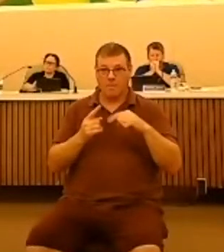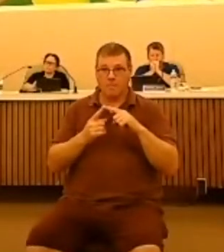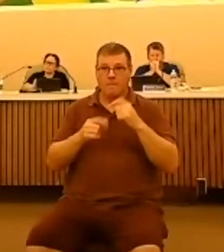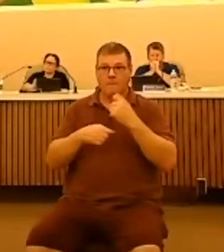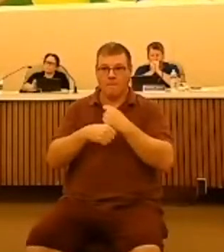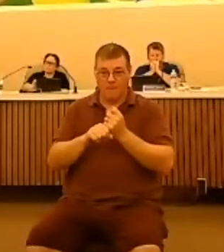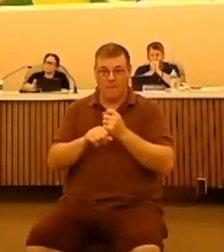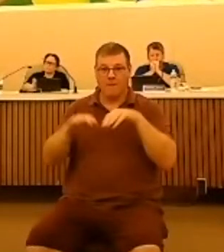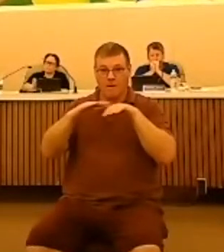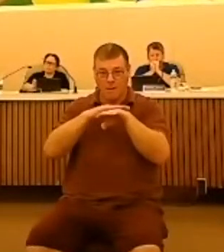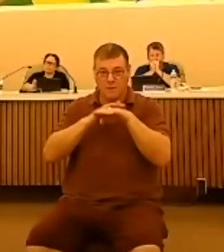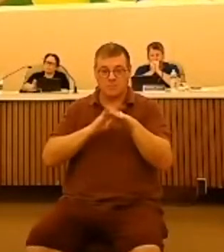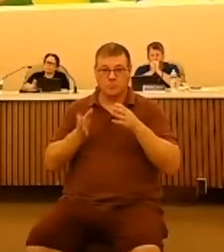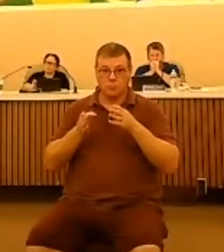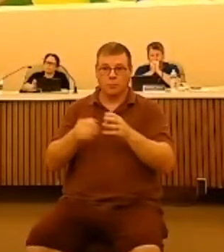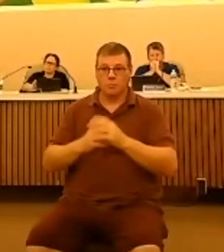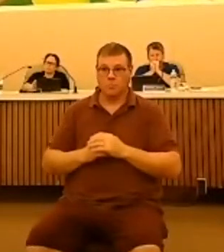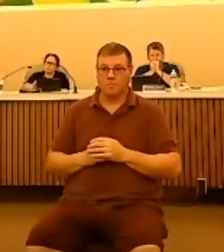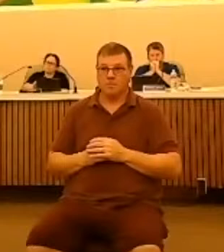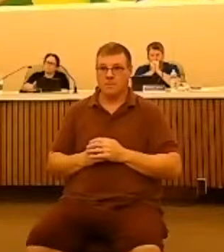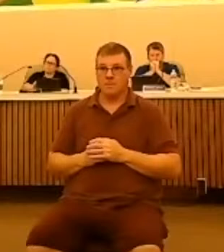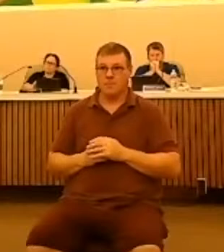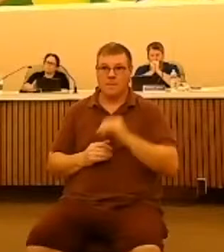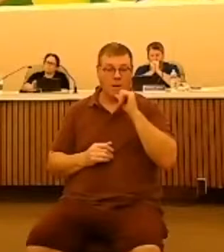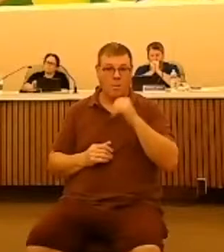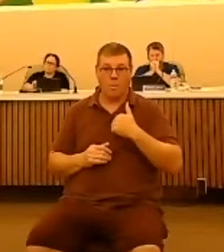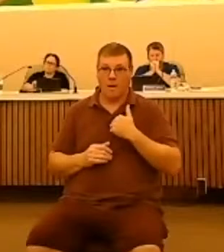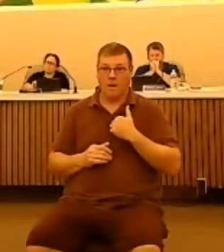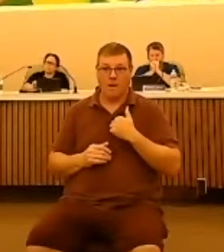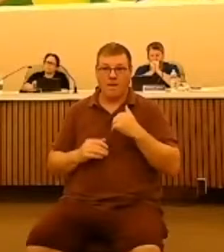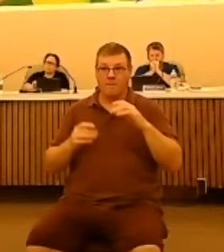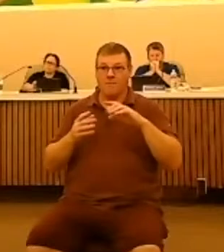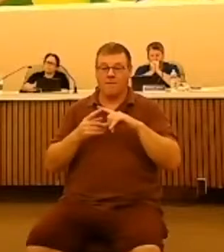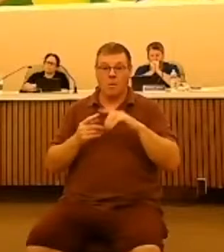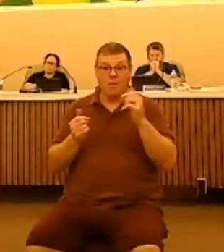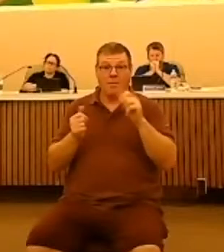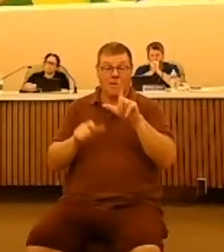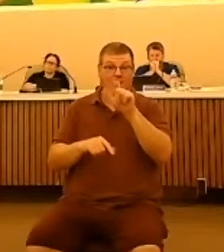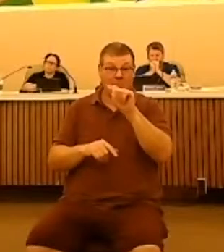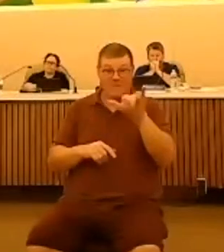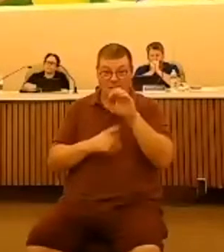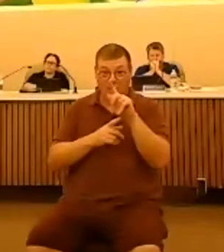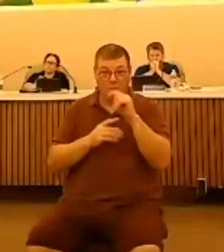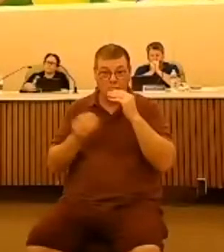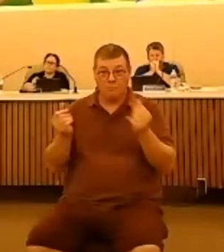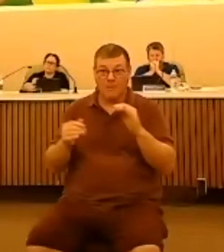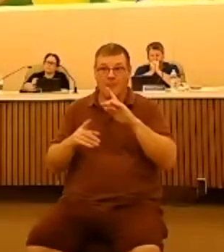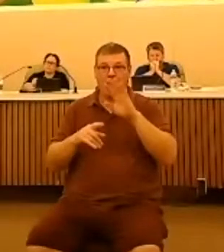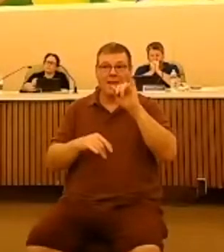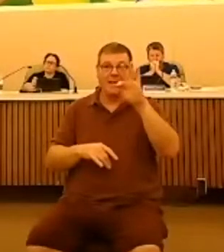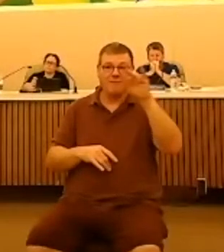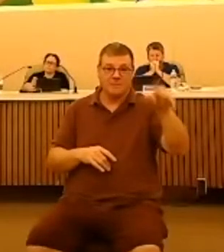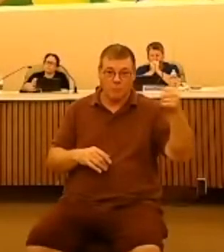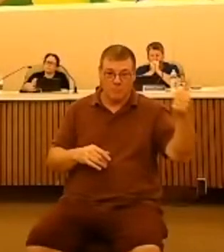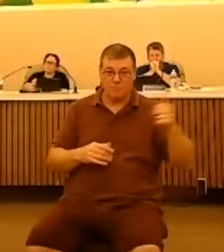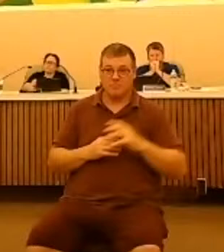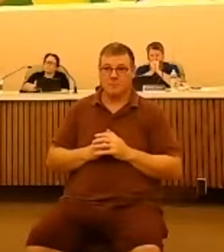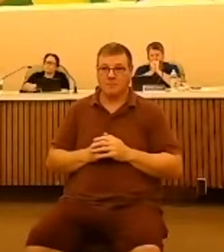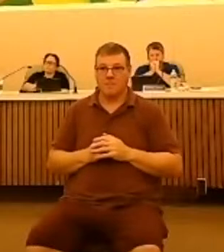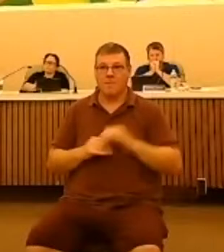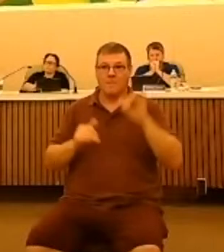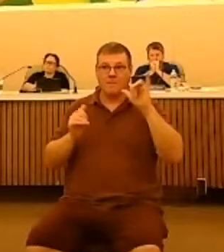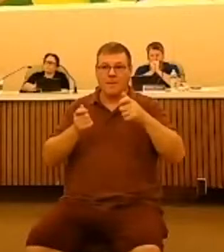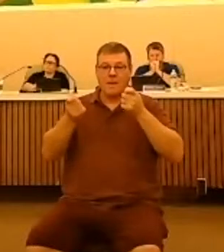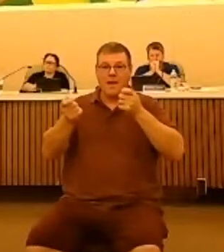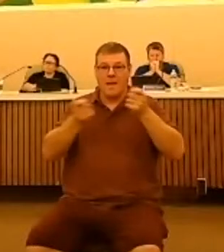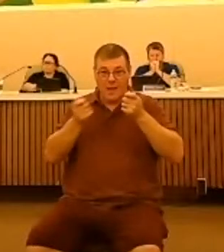an access road. Because I don't have an issue with the layout of the plan, were it somewhere else. Somewhere that could handle